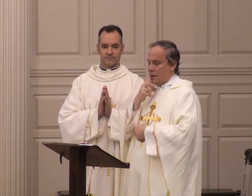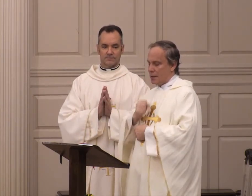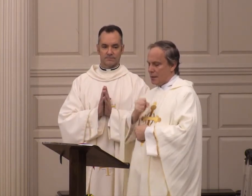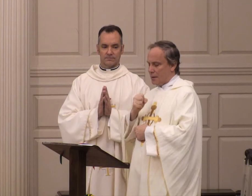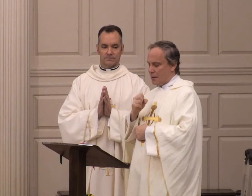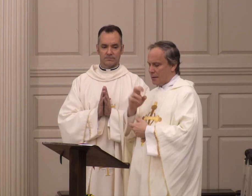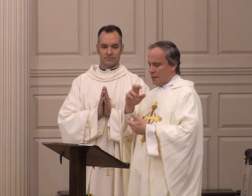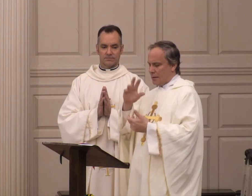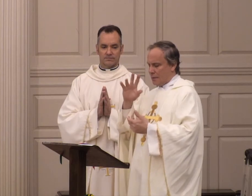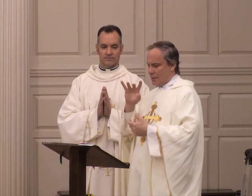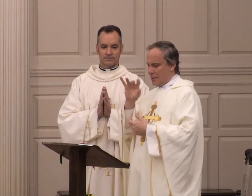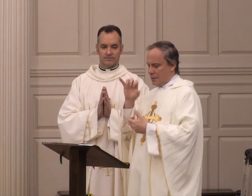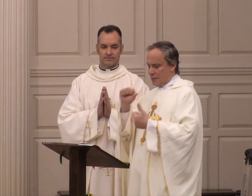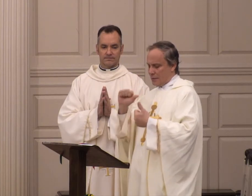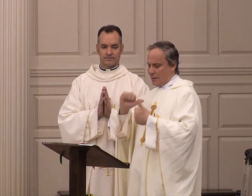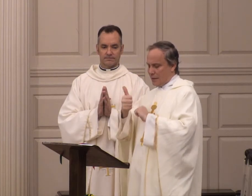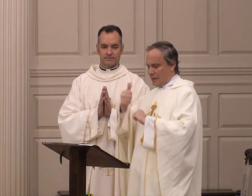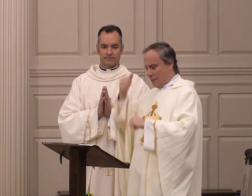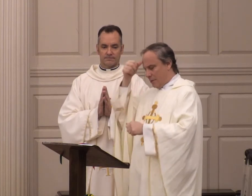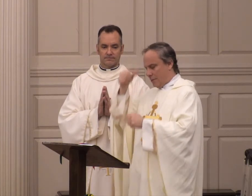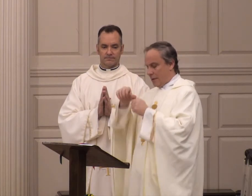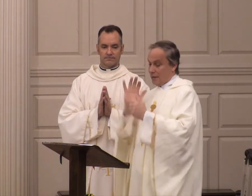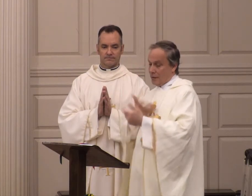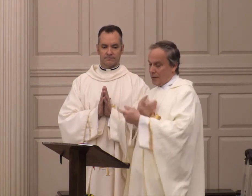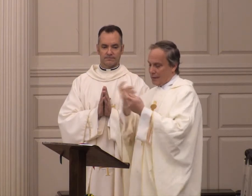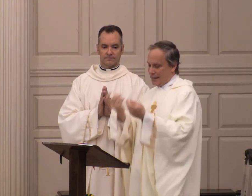Today's Mass intention is for Liam Baskell.